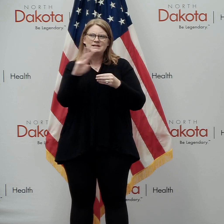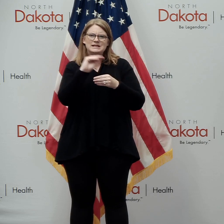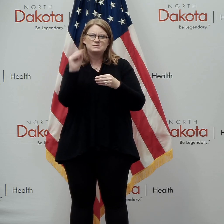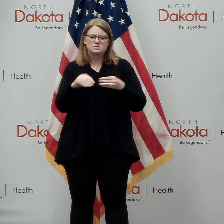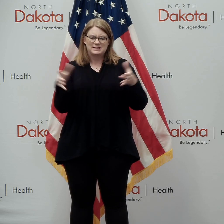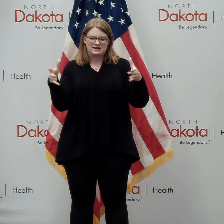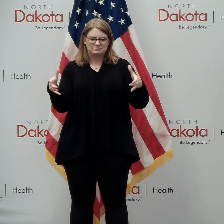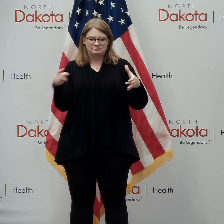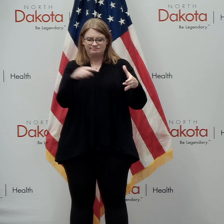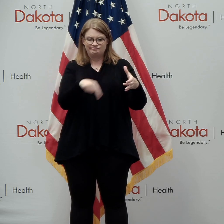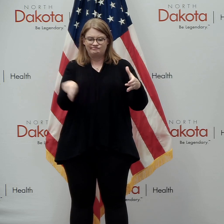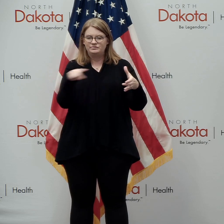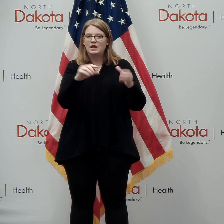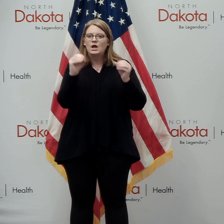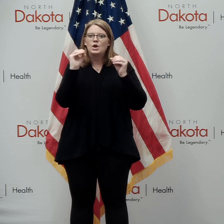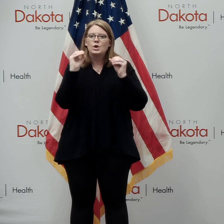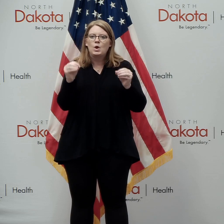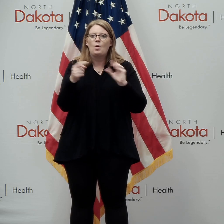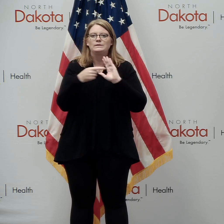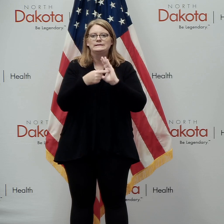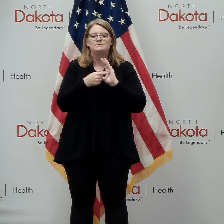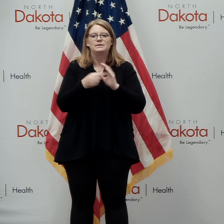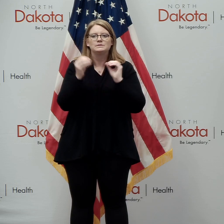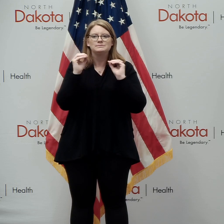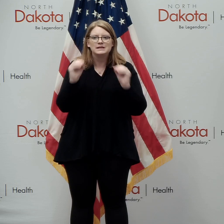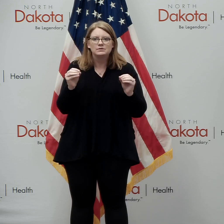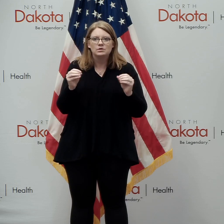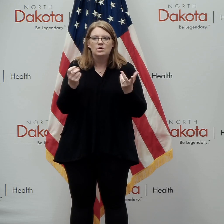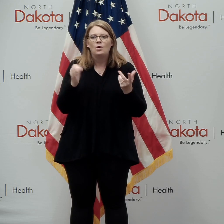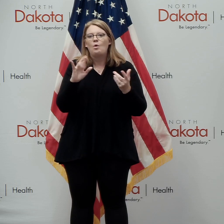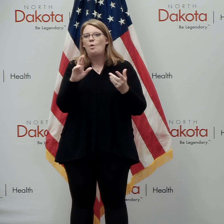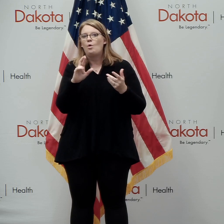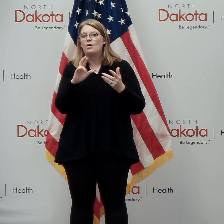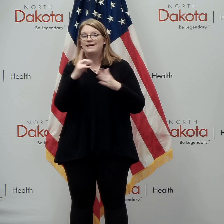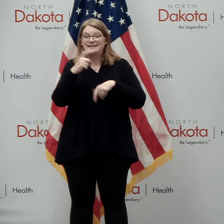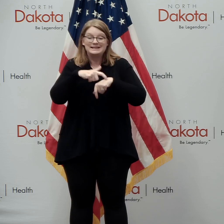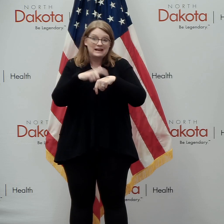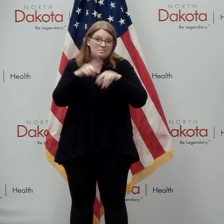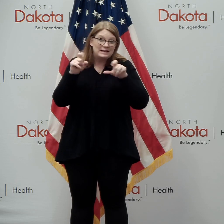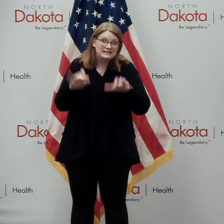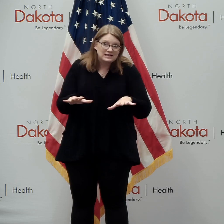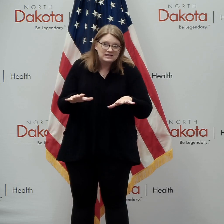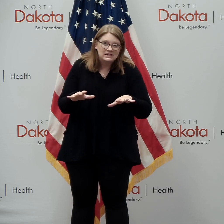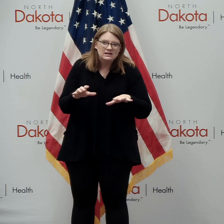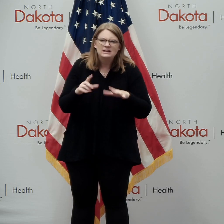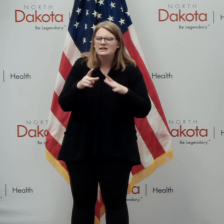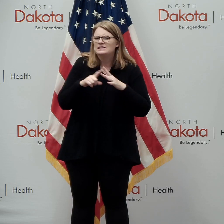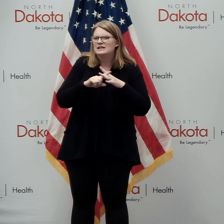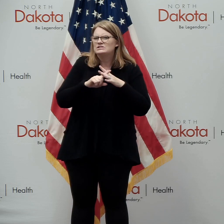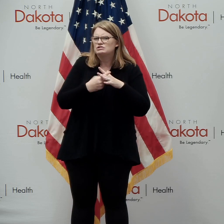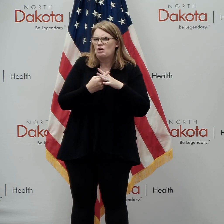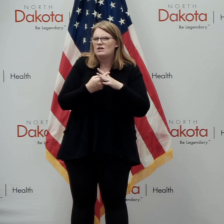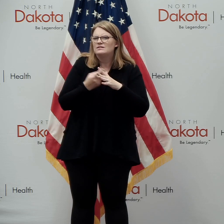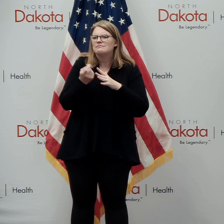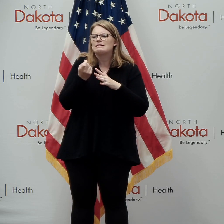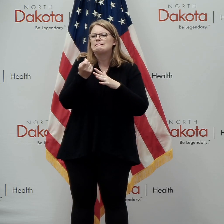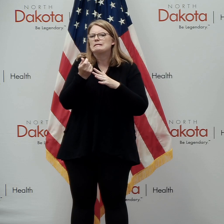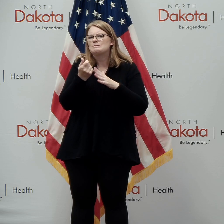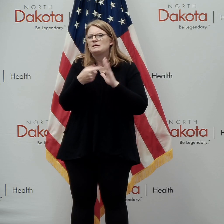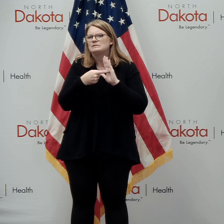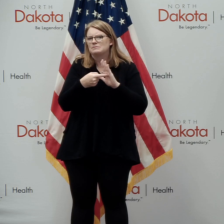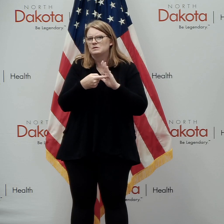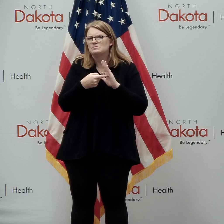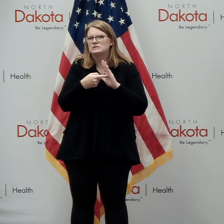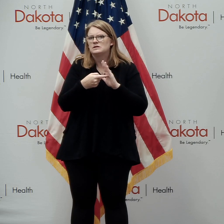that were asymptomatic or pre-symptomatic at the time that they tested positive. Pre-symptomatic means they may have developed